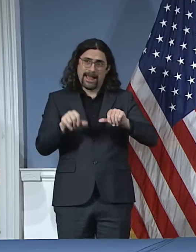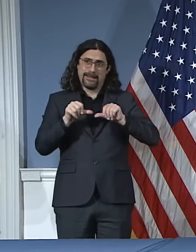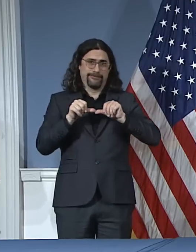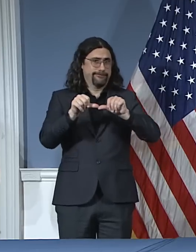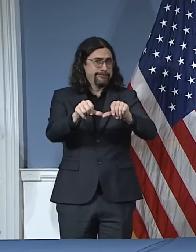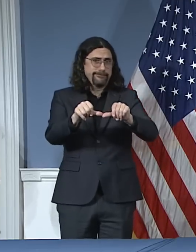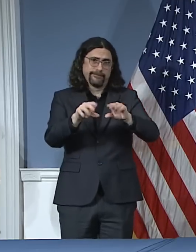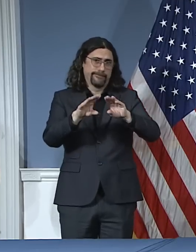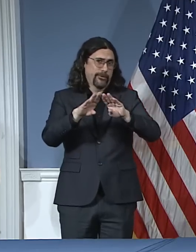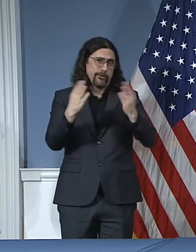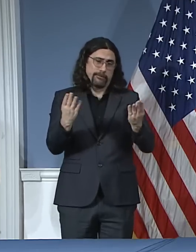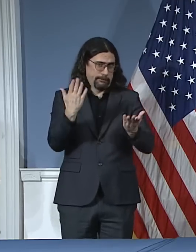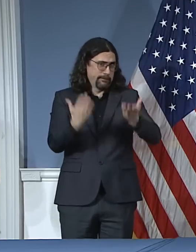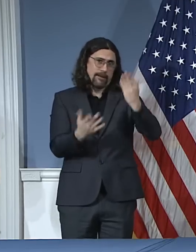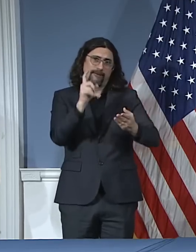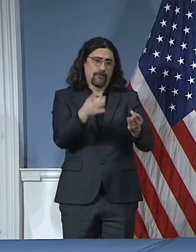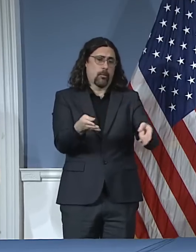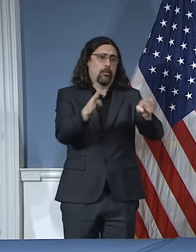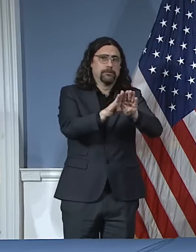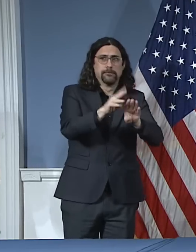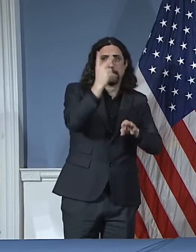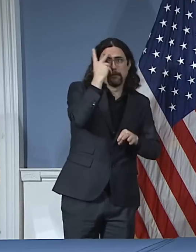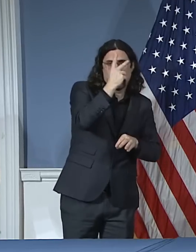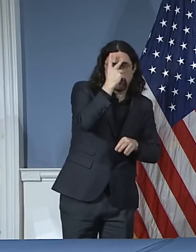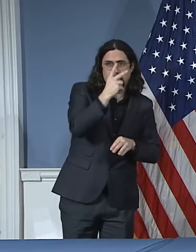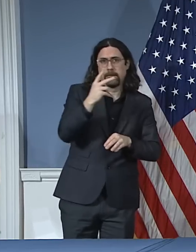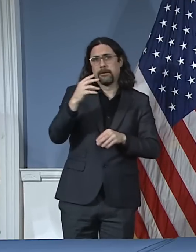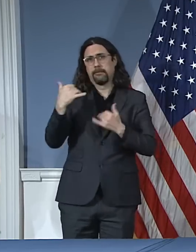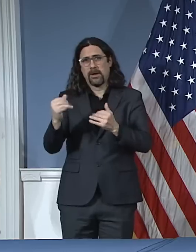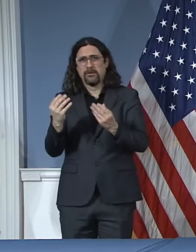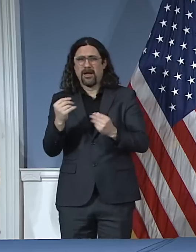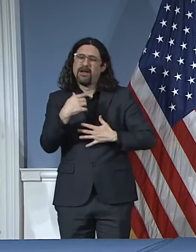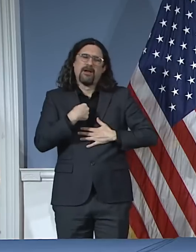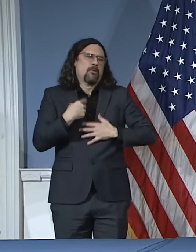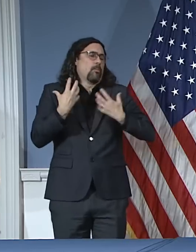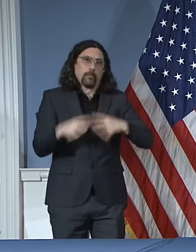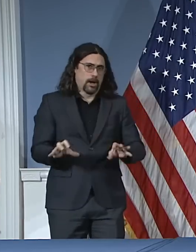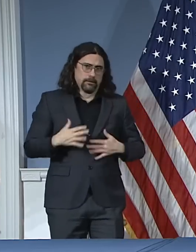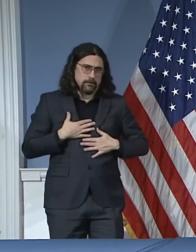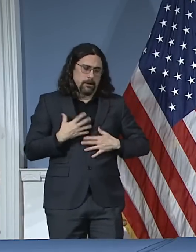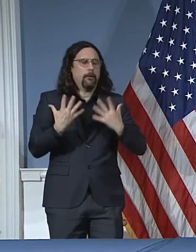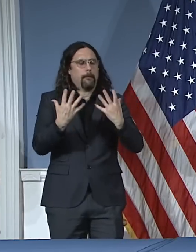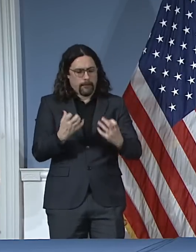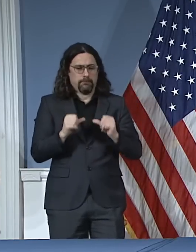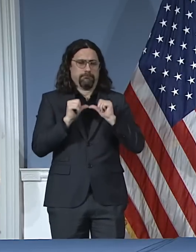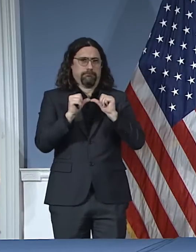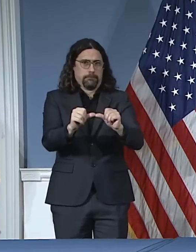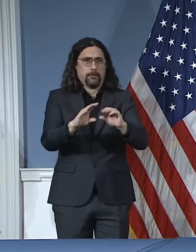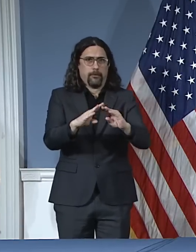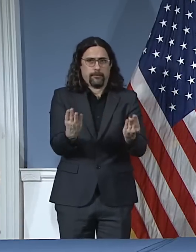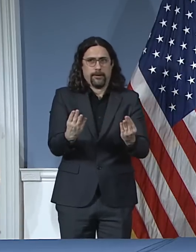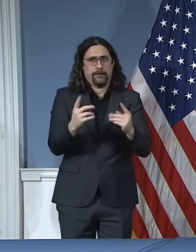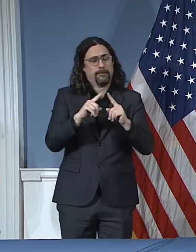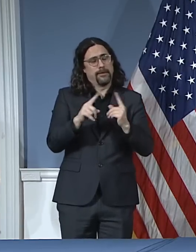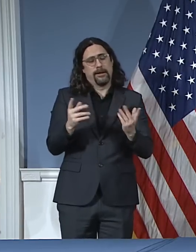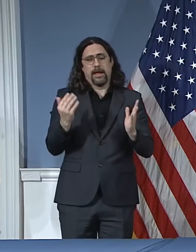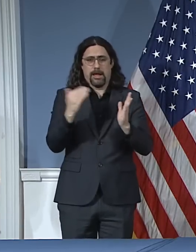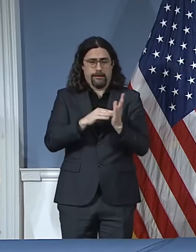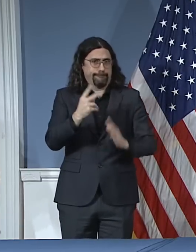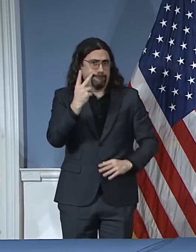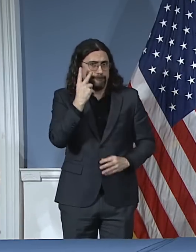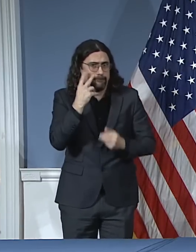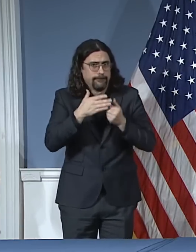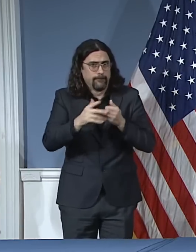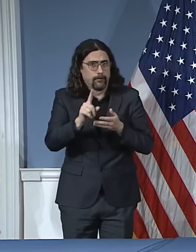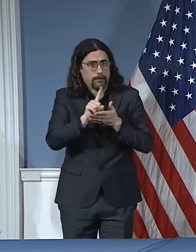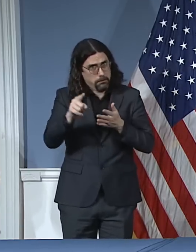do. I really don't want to do that. I'm saying that as a parent. So we're going to see how this week goes. And we have